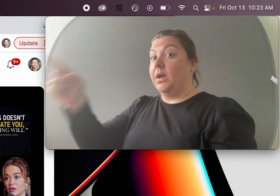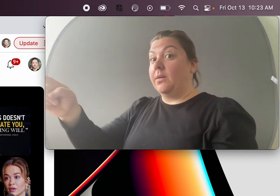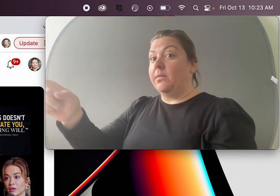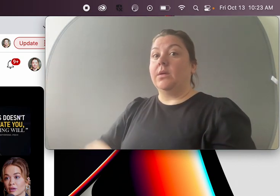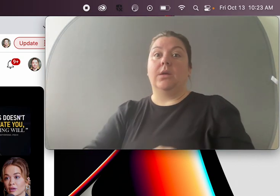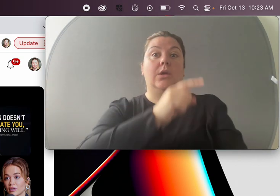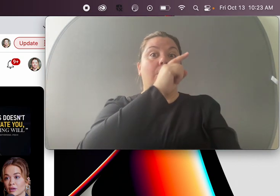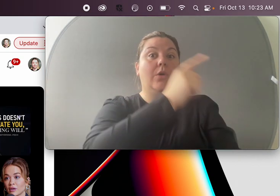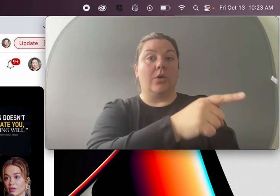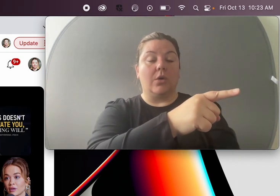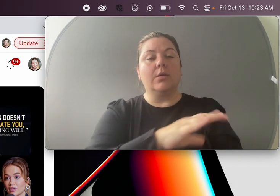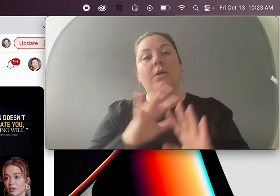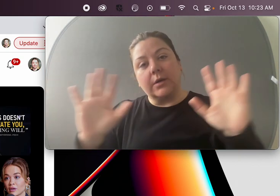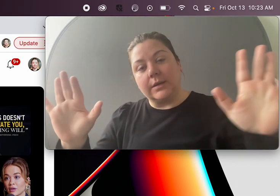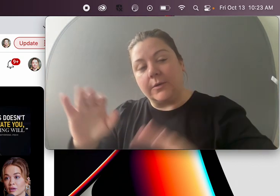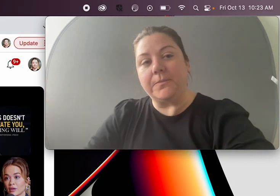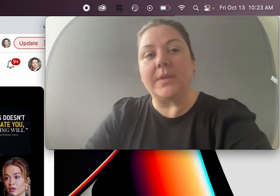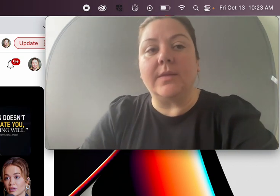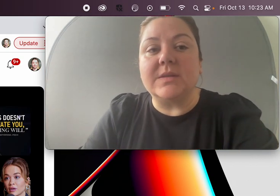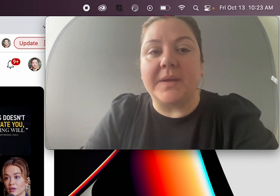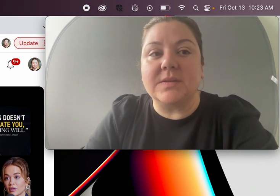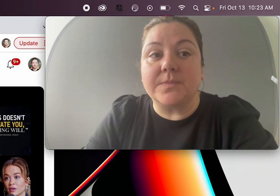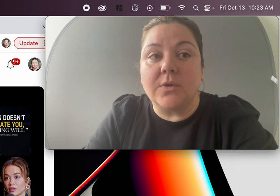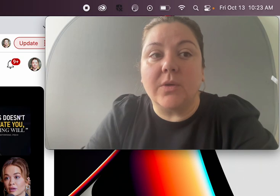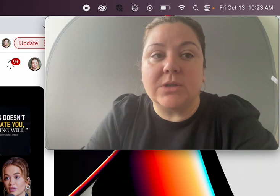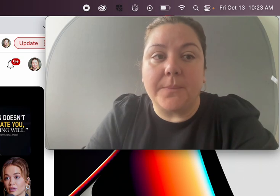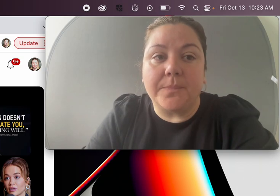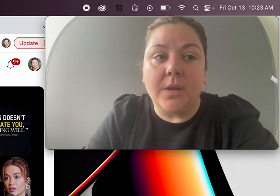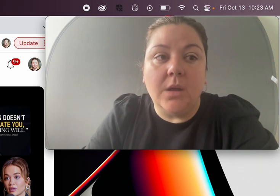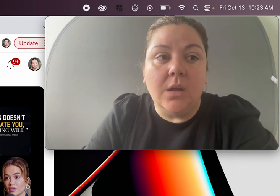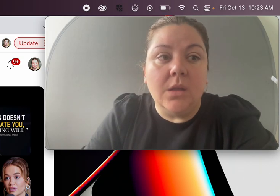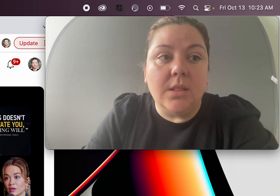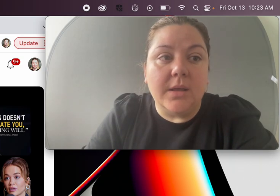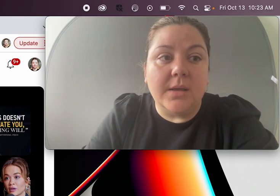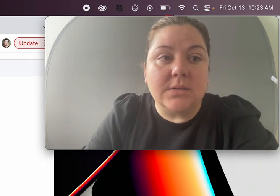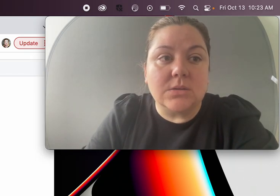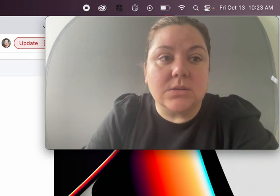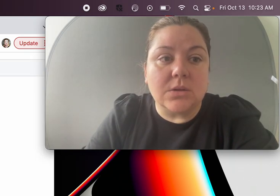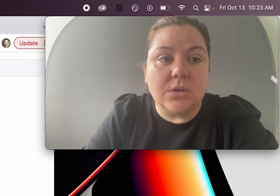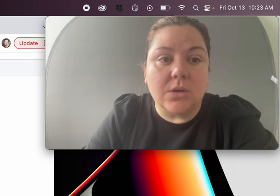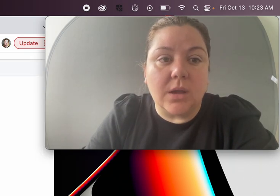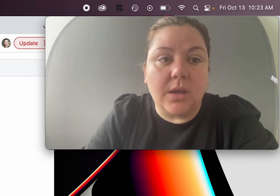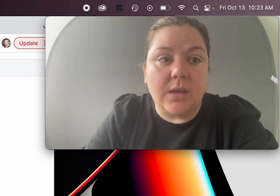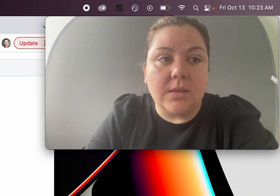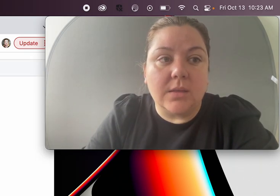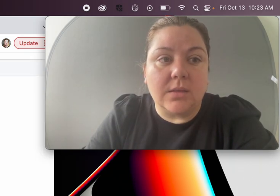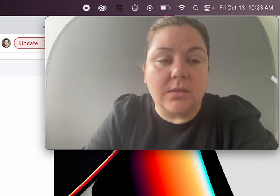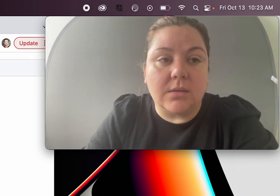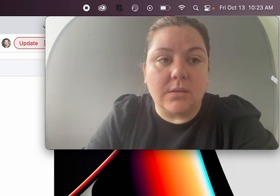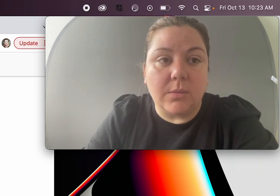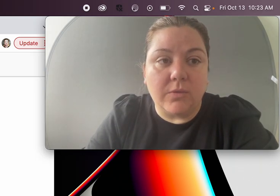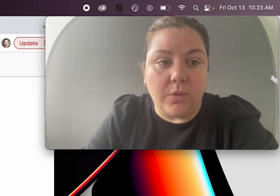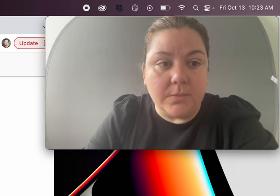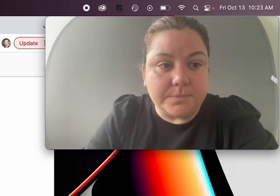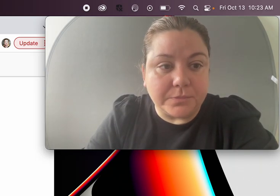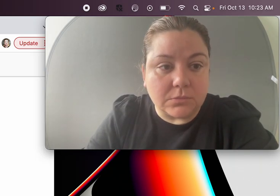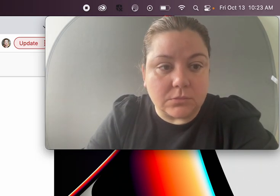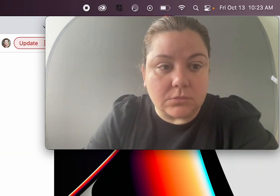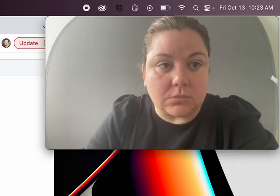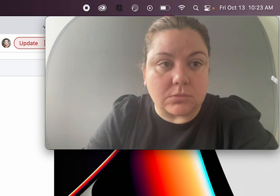So him and her are clear in the space. Great job. Let's look at number